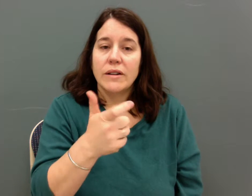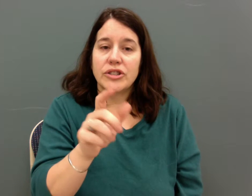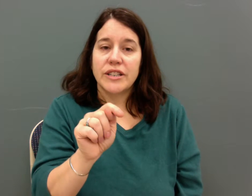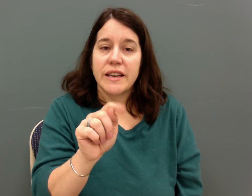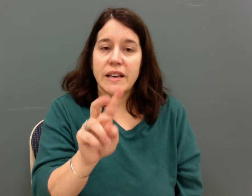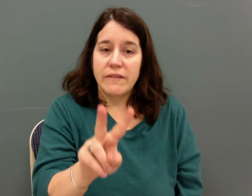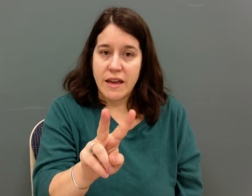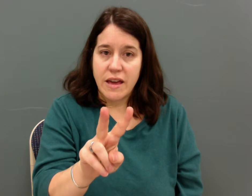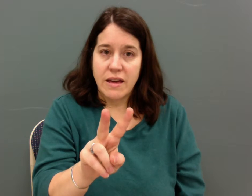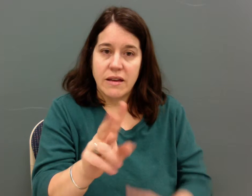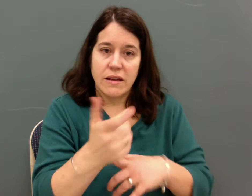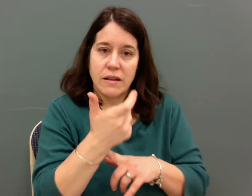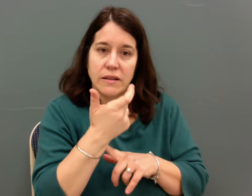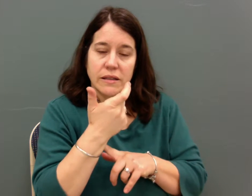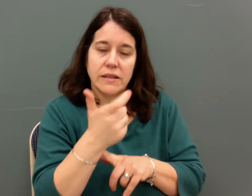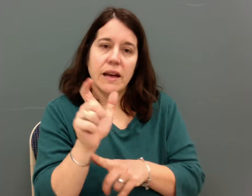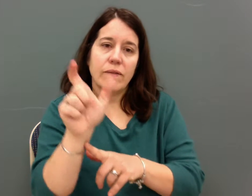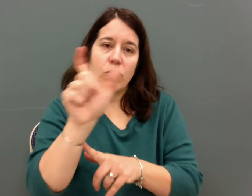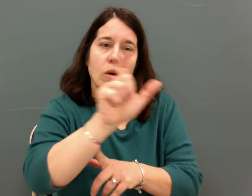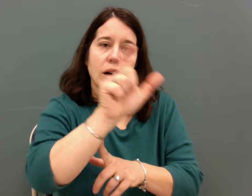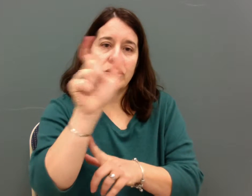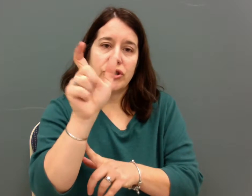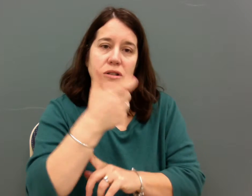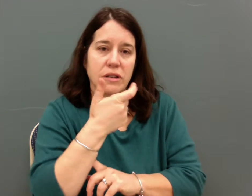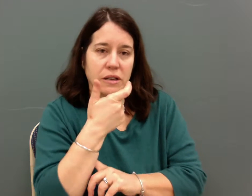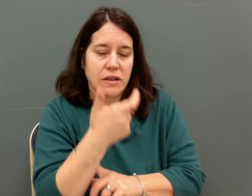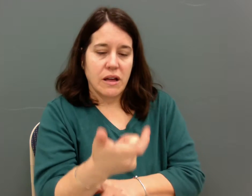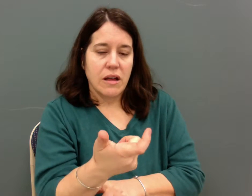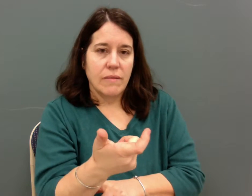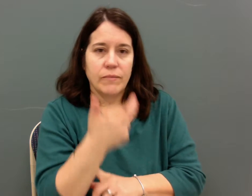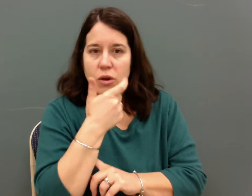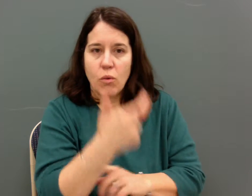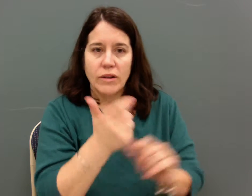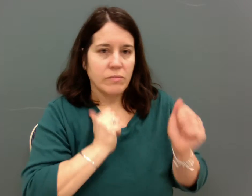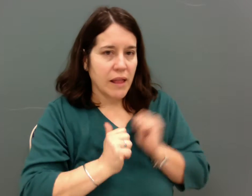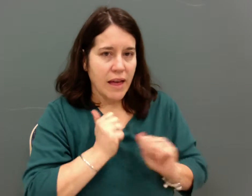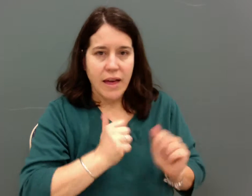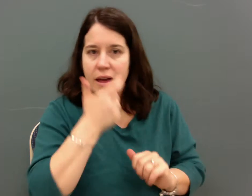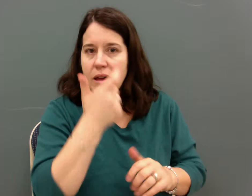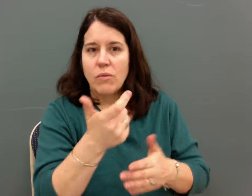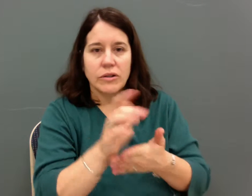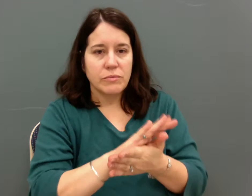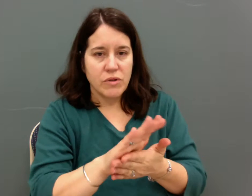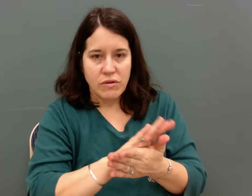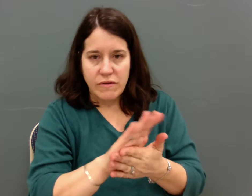Watch TV. This is the sign for watch. Can watch play, watch